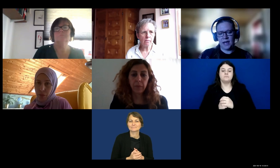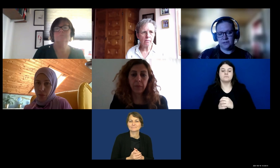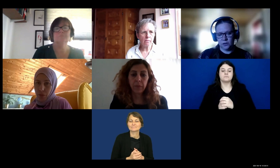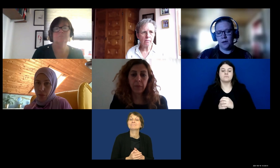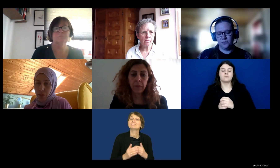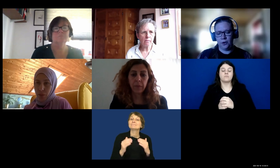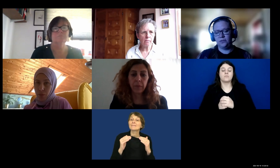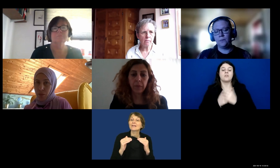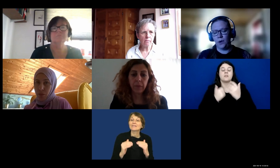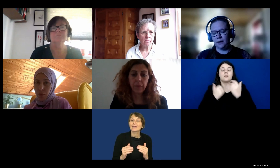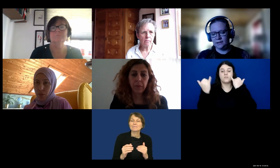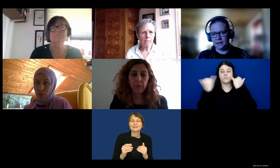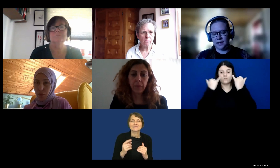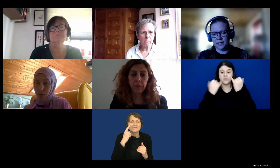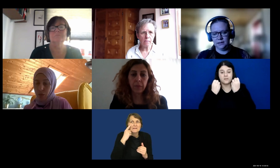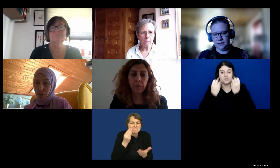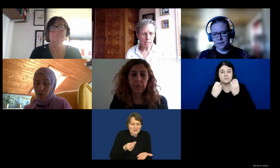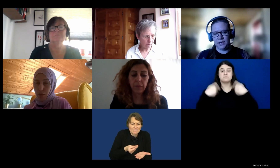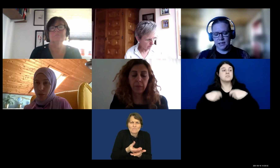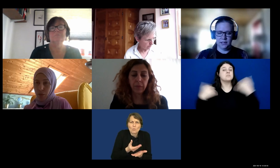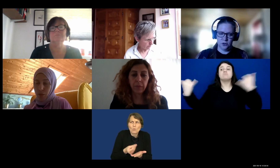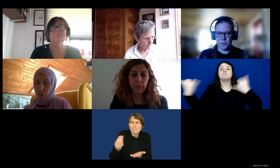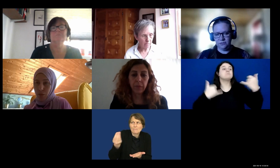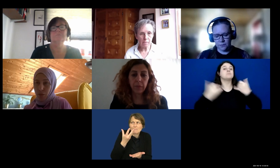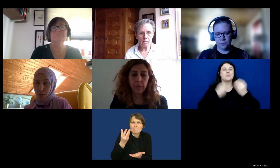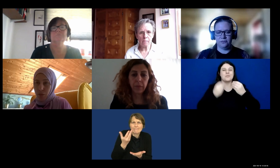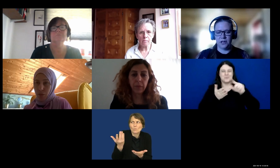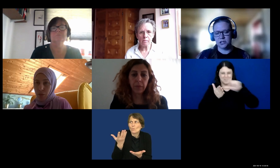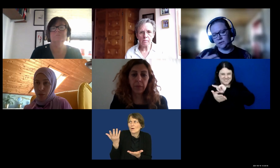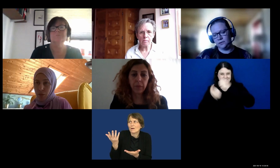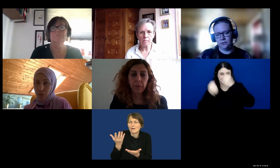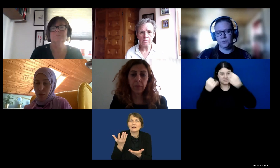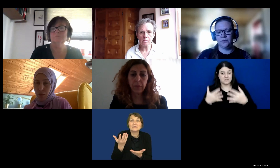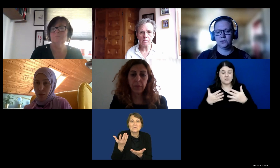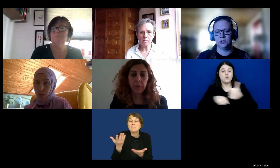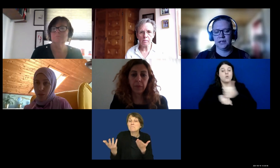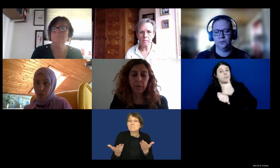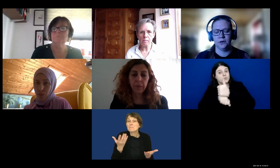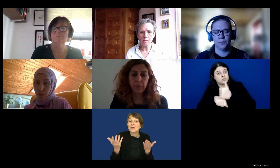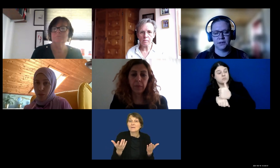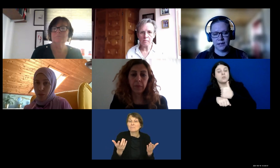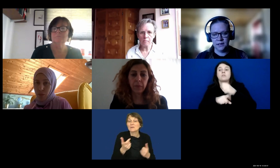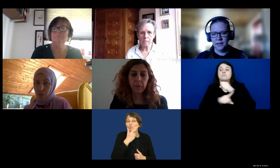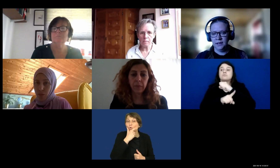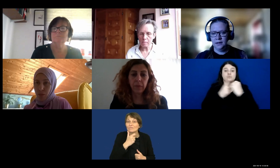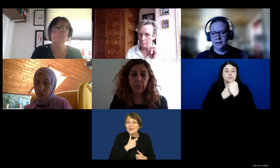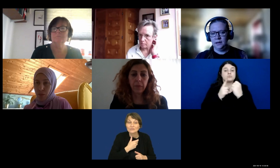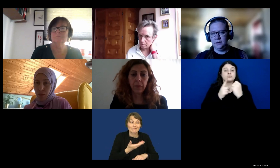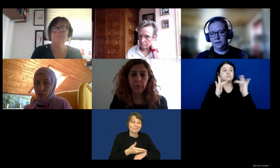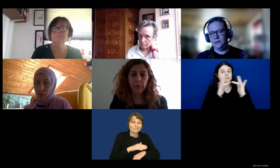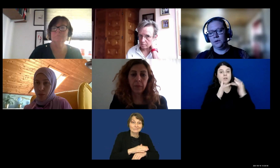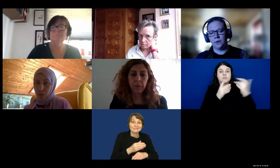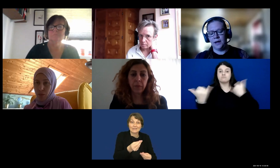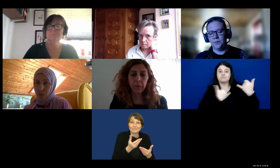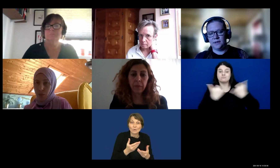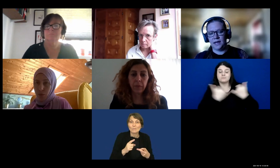information has to come from somewhere. As I said in the beginning, it could be from the professionals or from the social networks, but then there